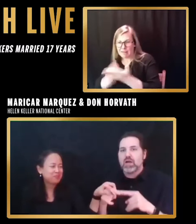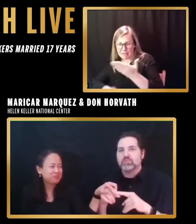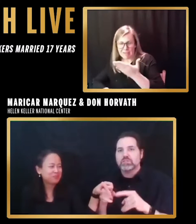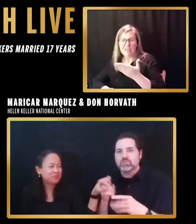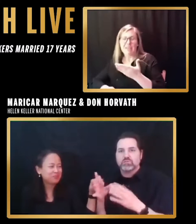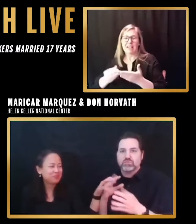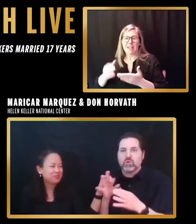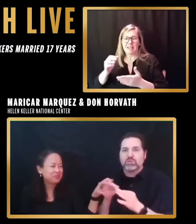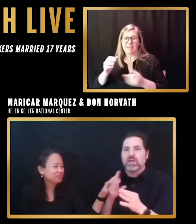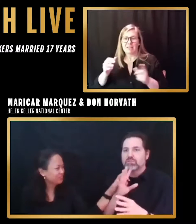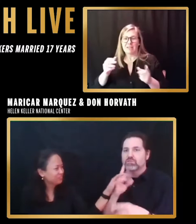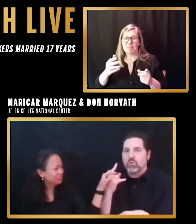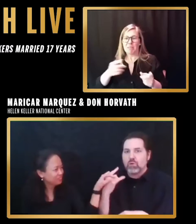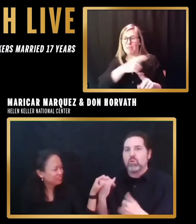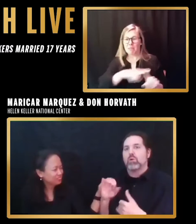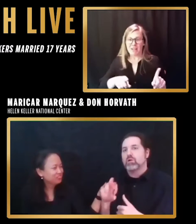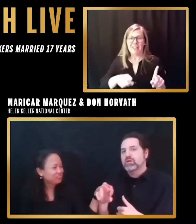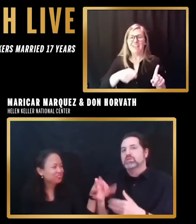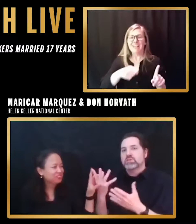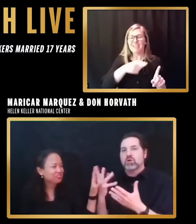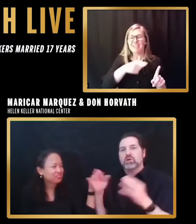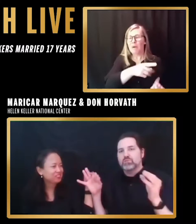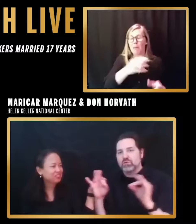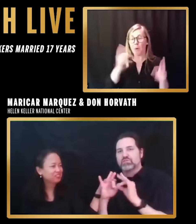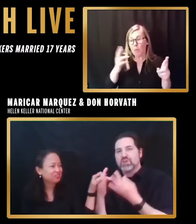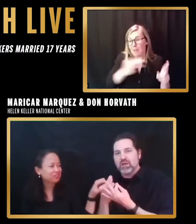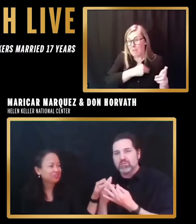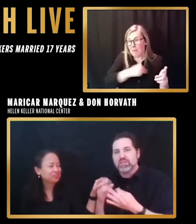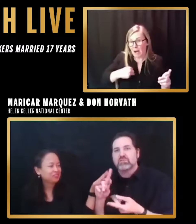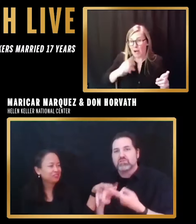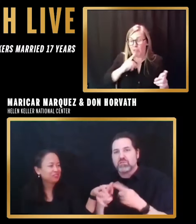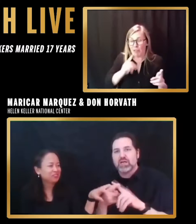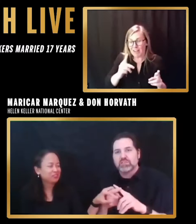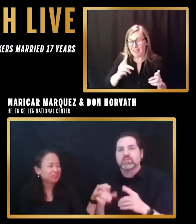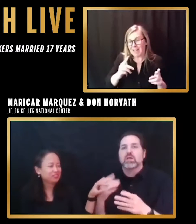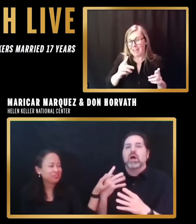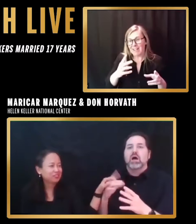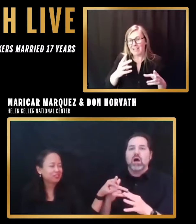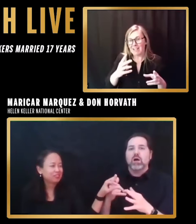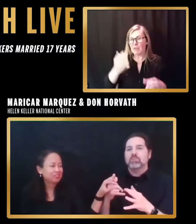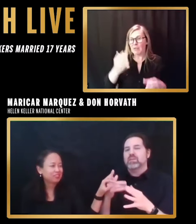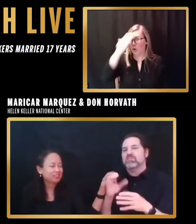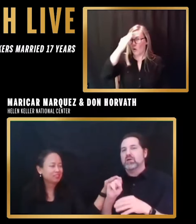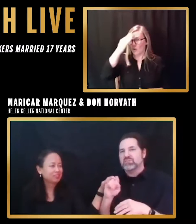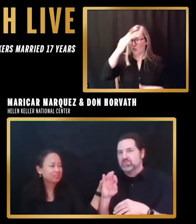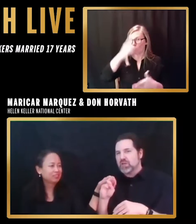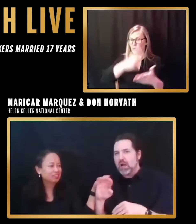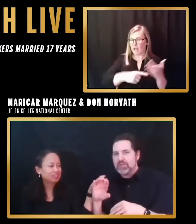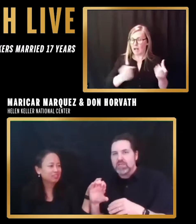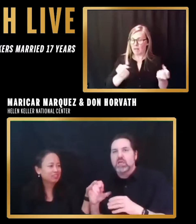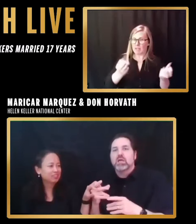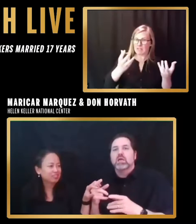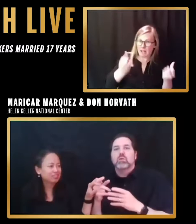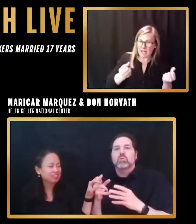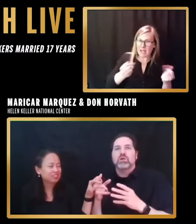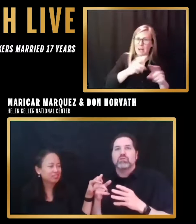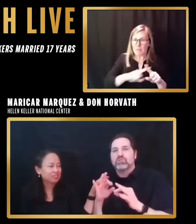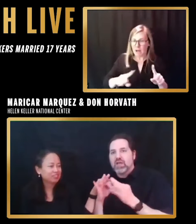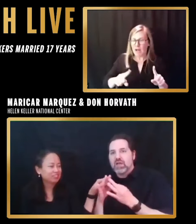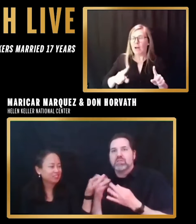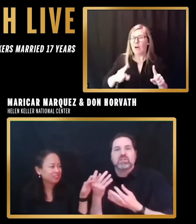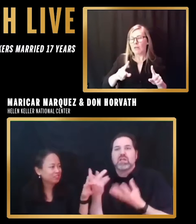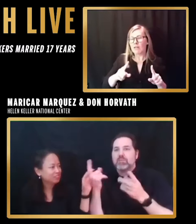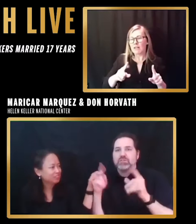talk about because we've talked about it before, or if we're with family and friends, if I'm SIMCOMing with